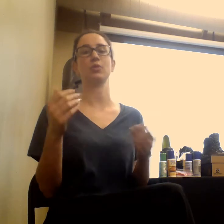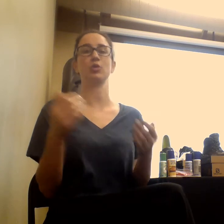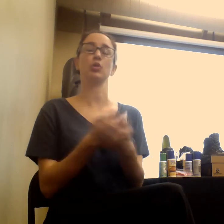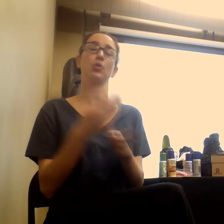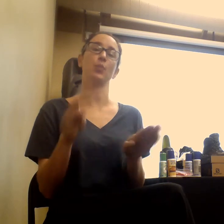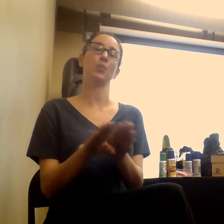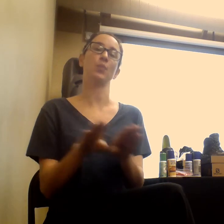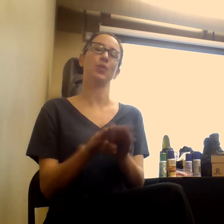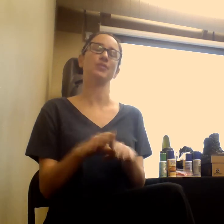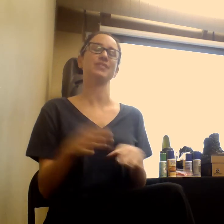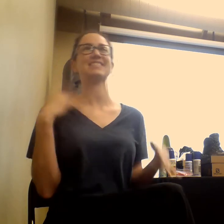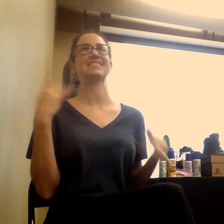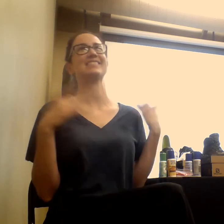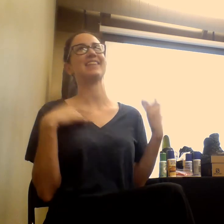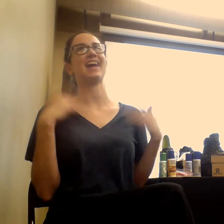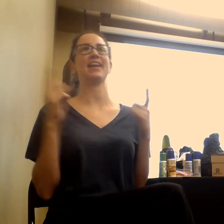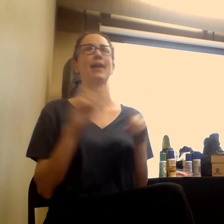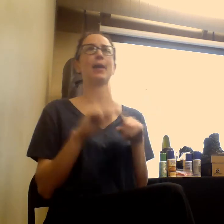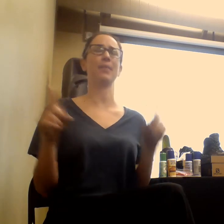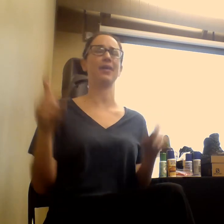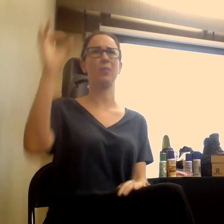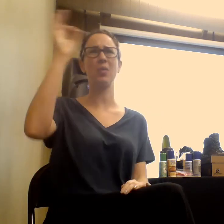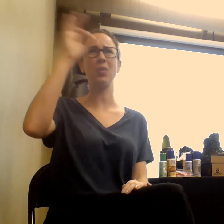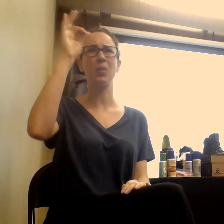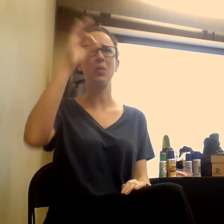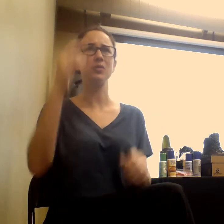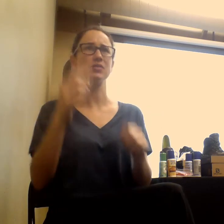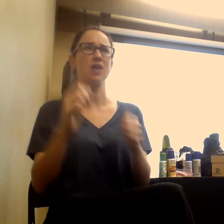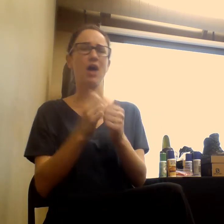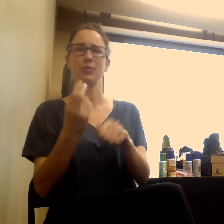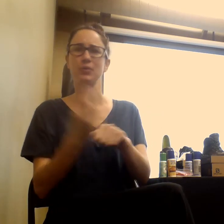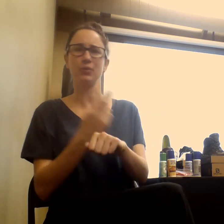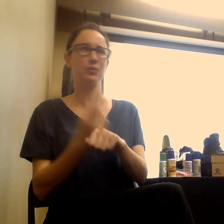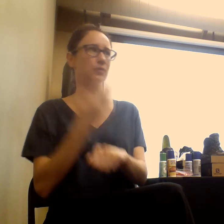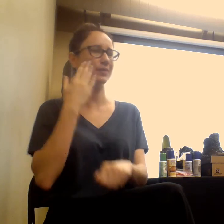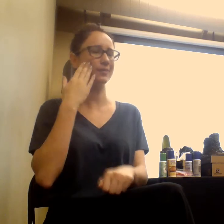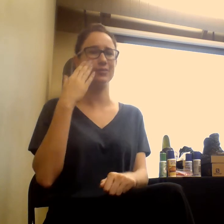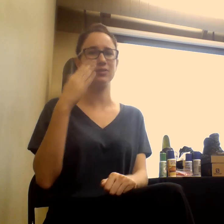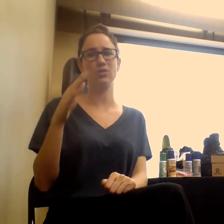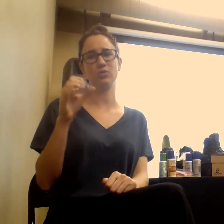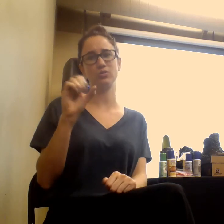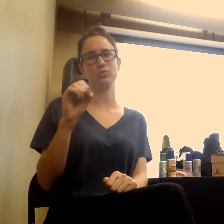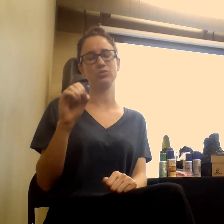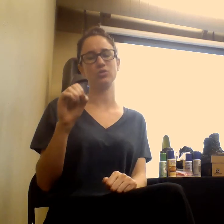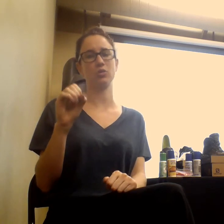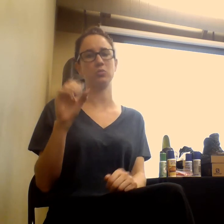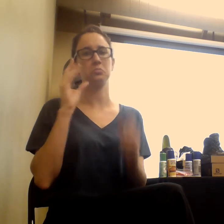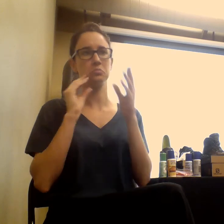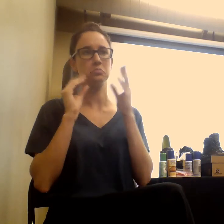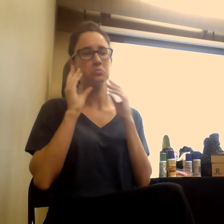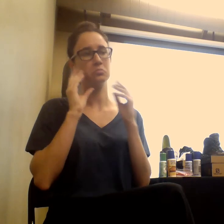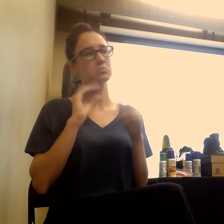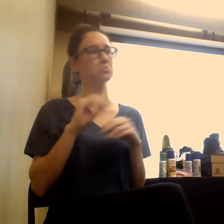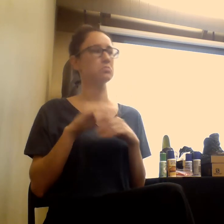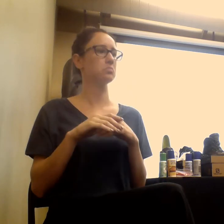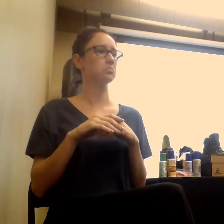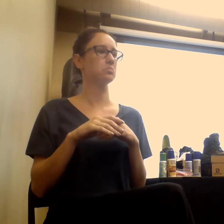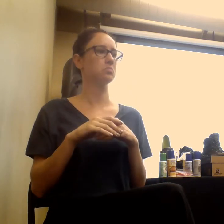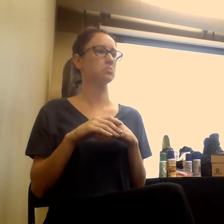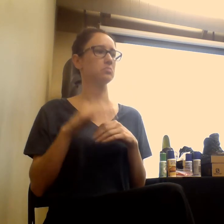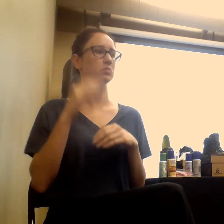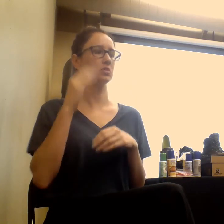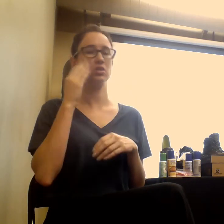exciting, but god dang it, I don't know how to work this one. So play around with it and learn how to make it fit your foot better.